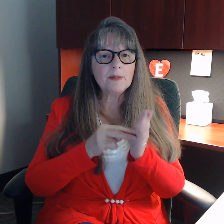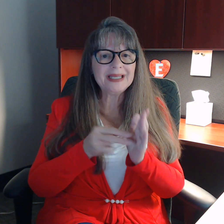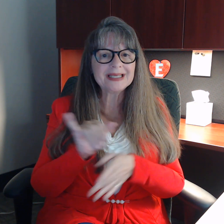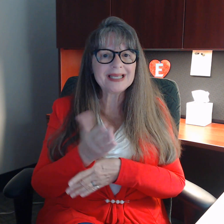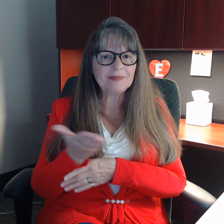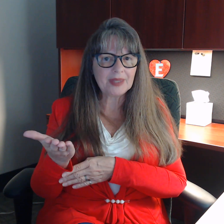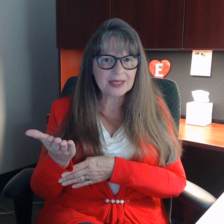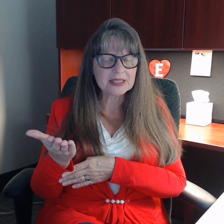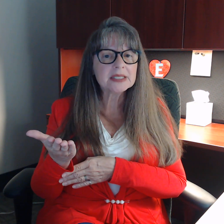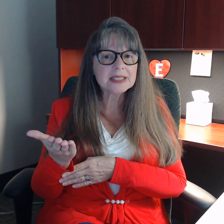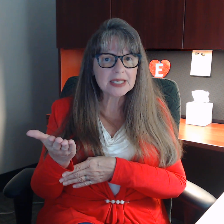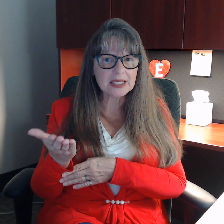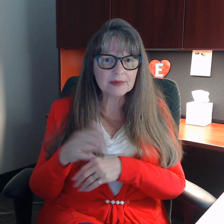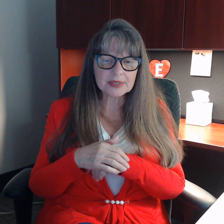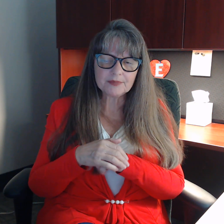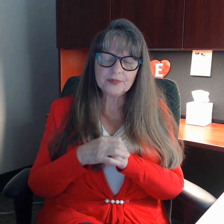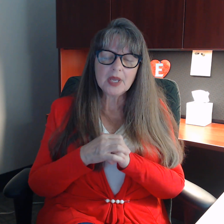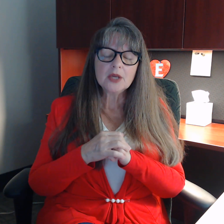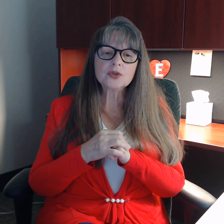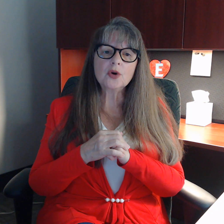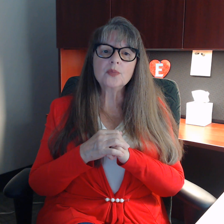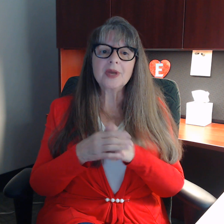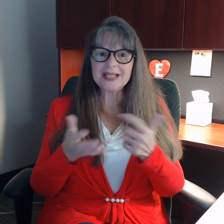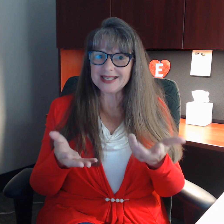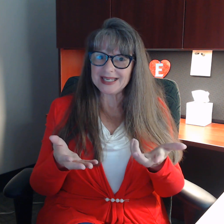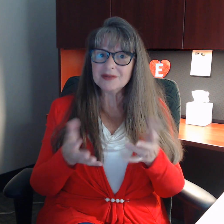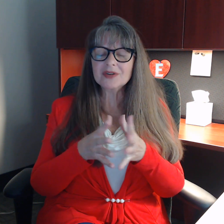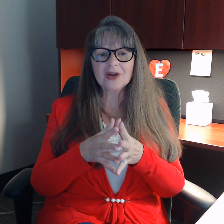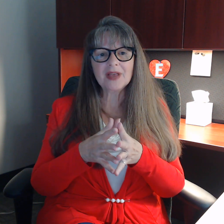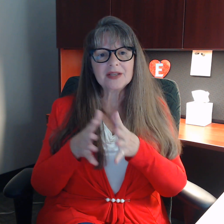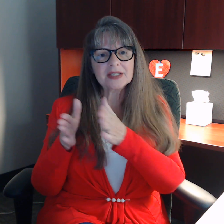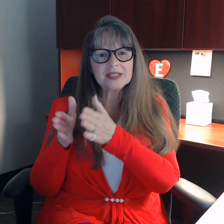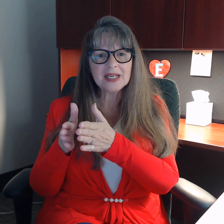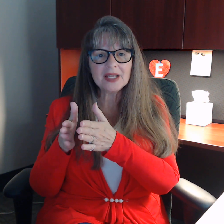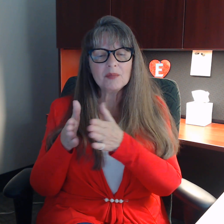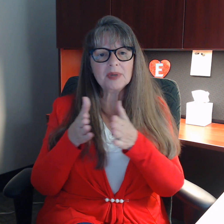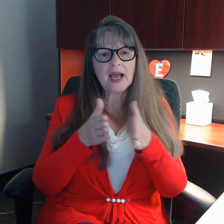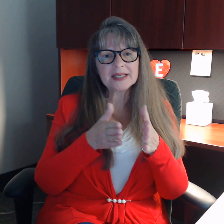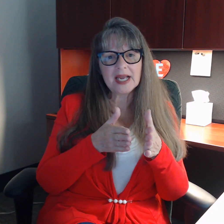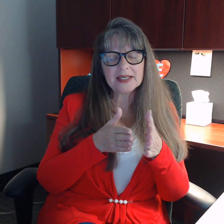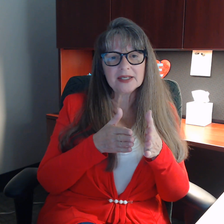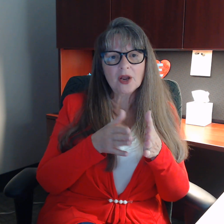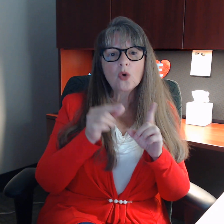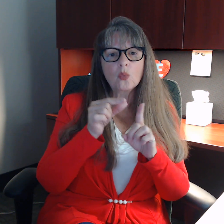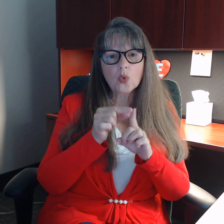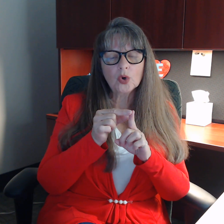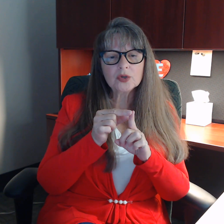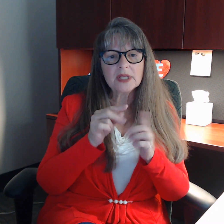the same thing, synonyms. So that's how, it's a synonym, but I signed it words that